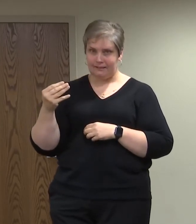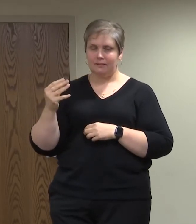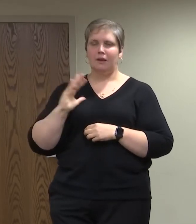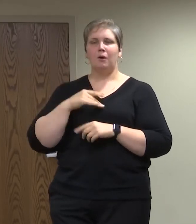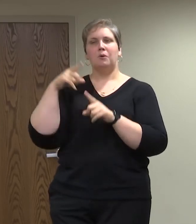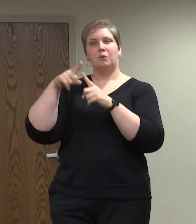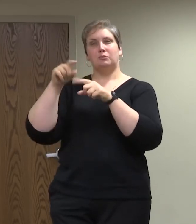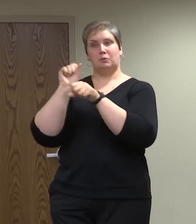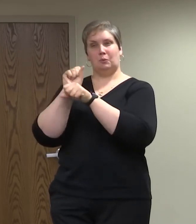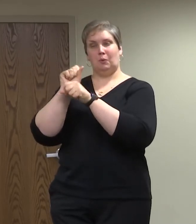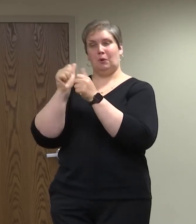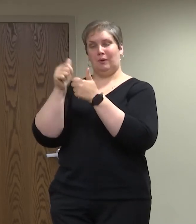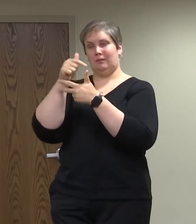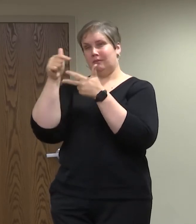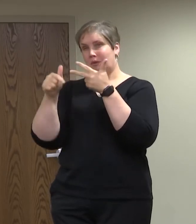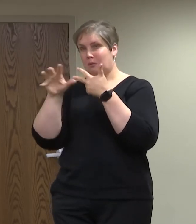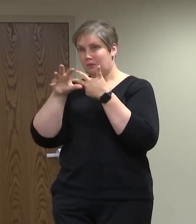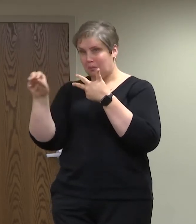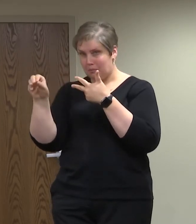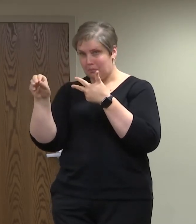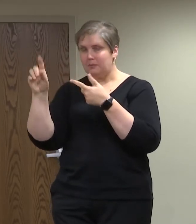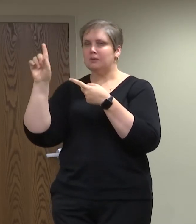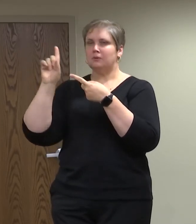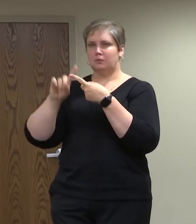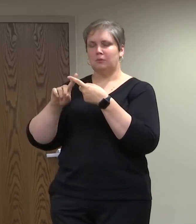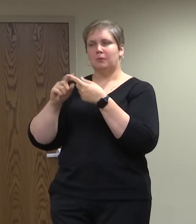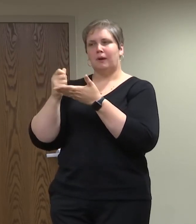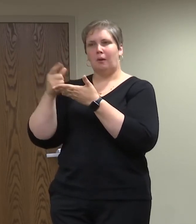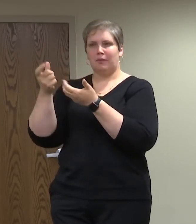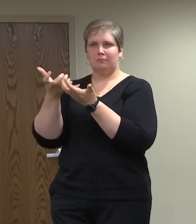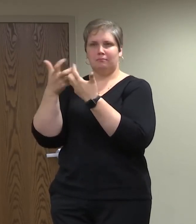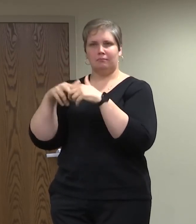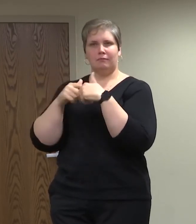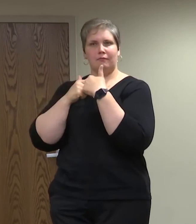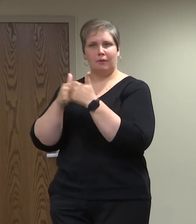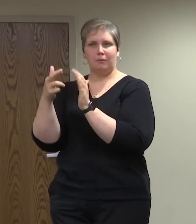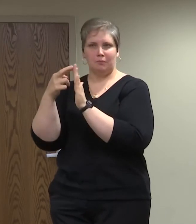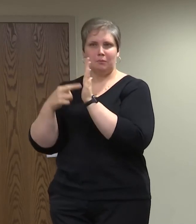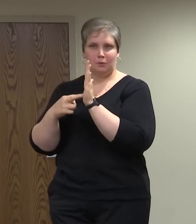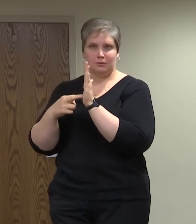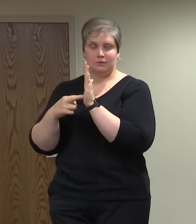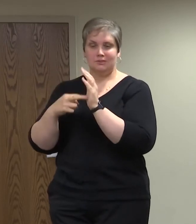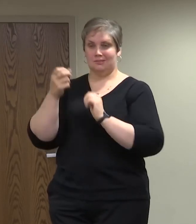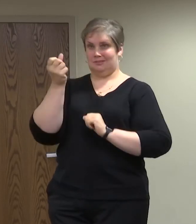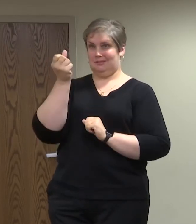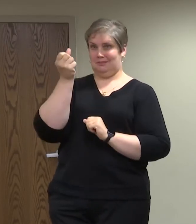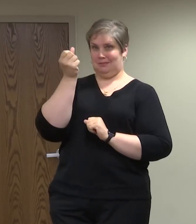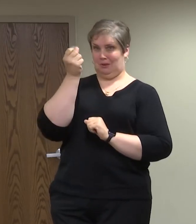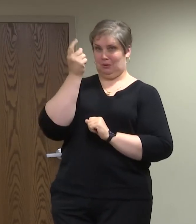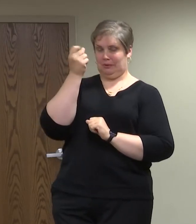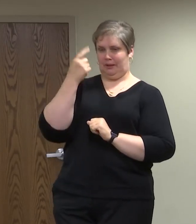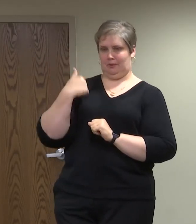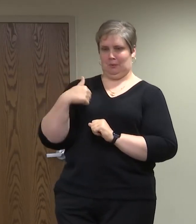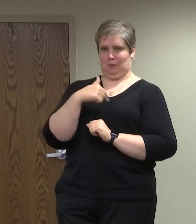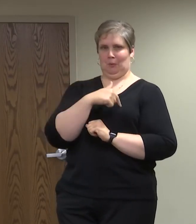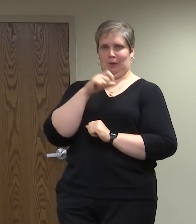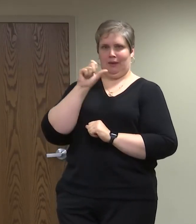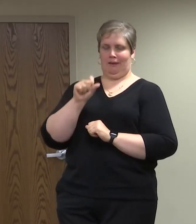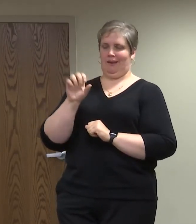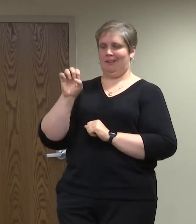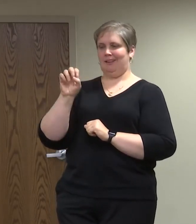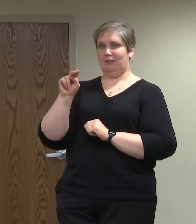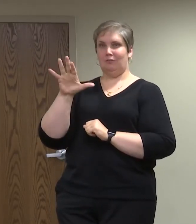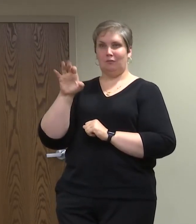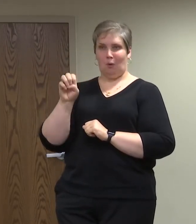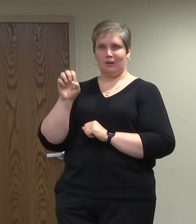compliance, because the complaints are generated by you as the community. So while we can enforce and we will work them through that process, we also